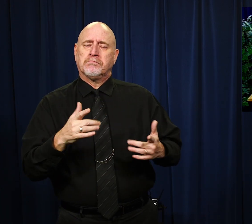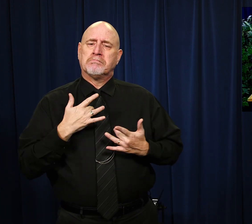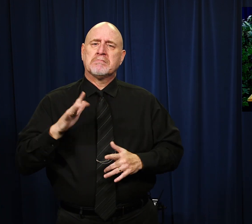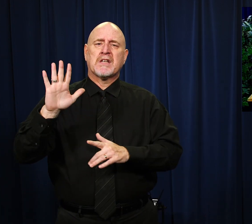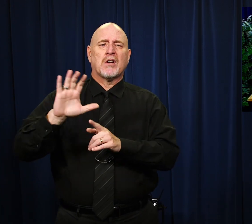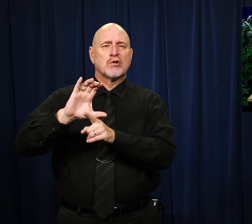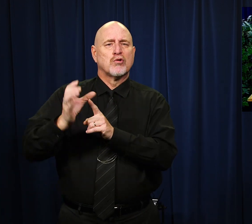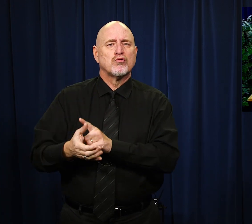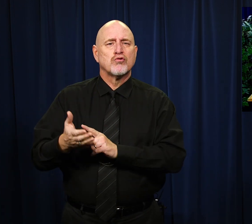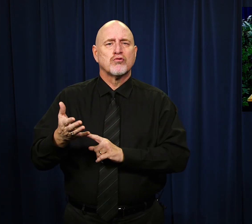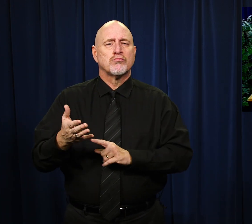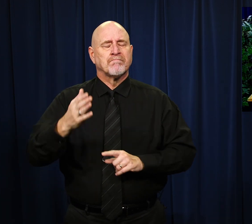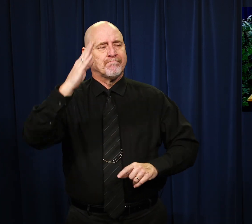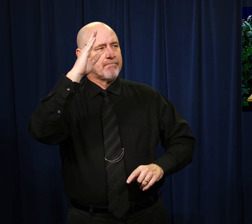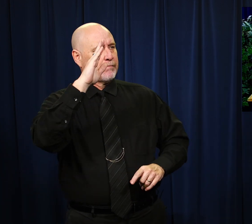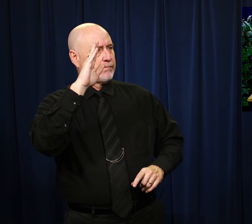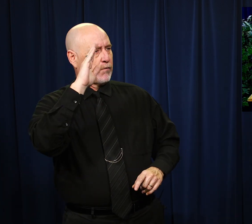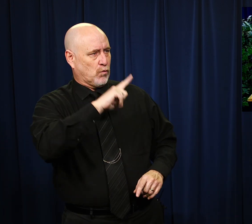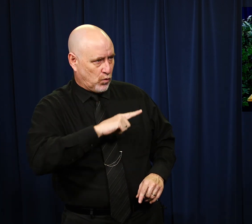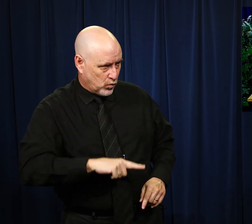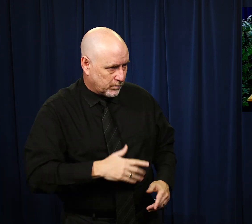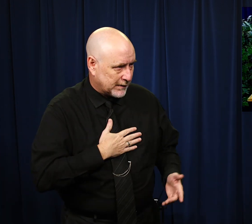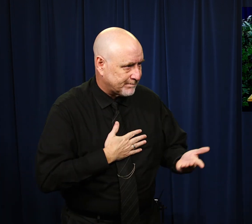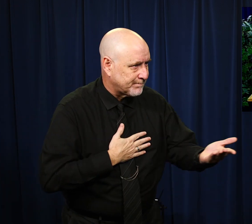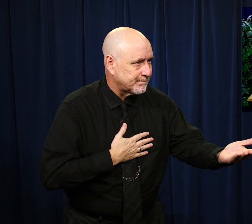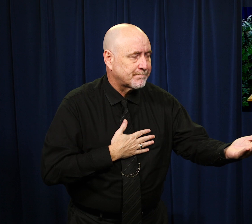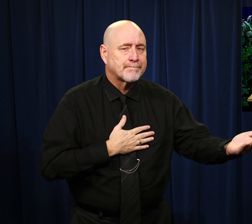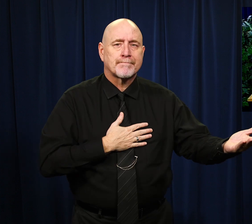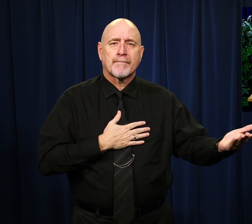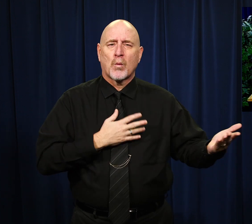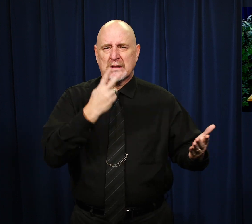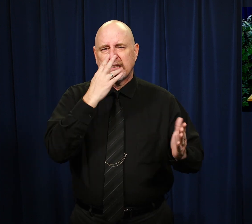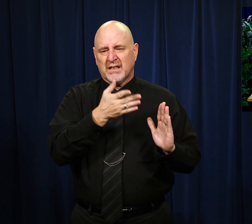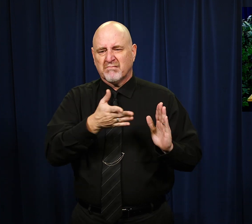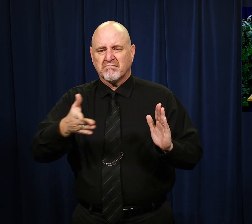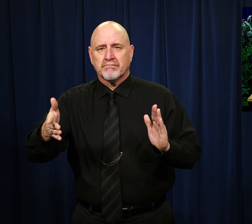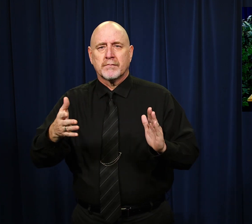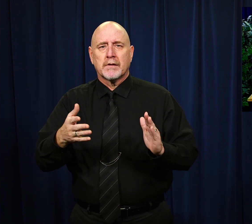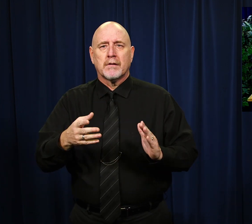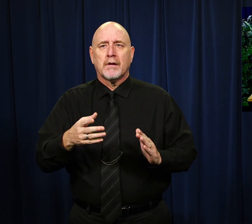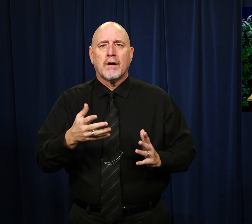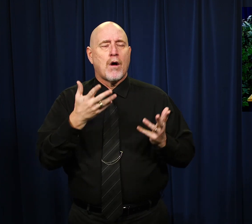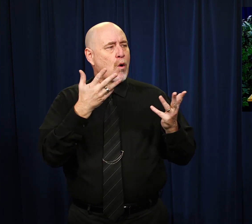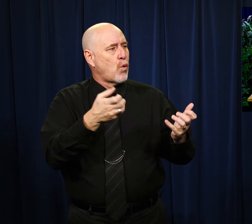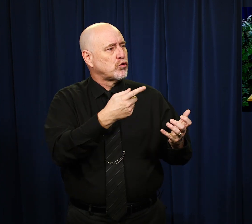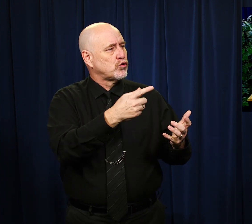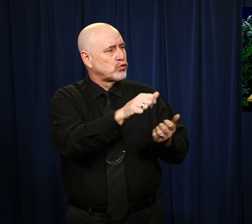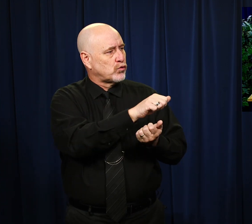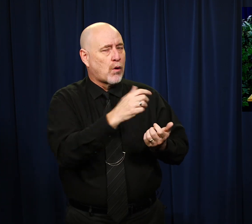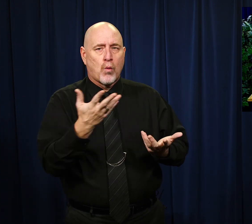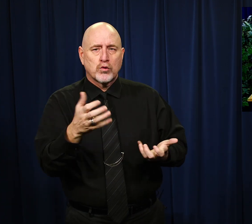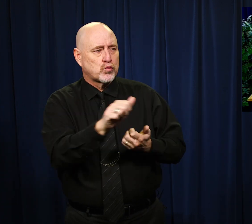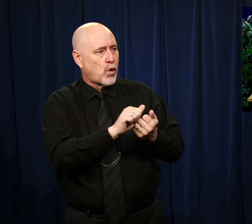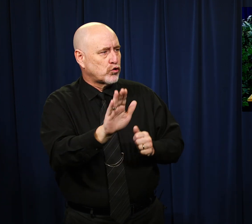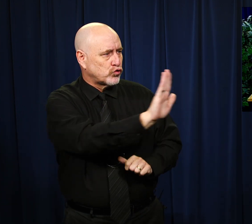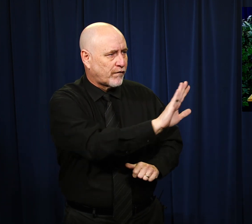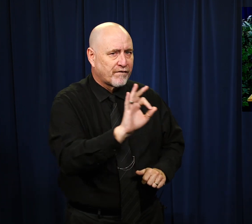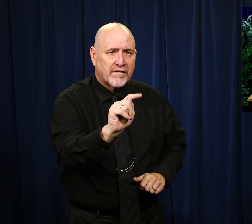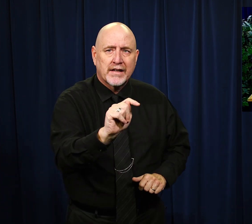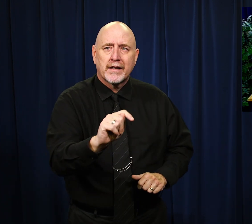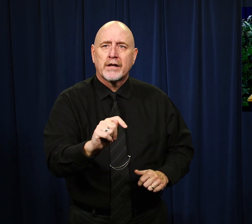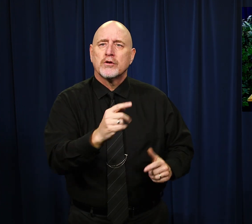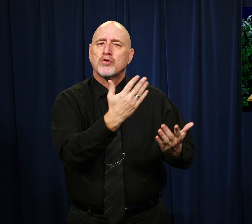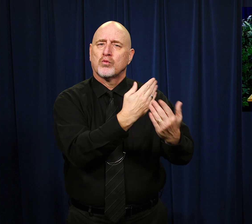use at that time, and we're going to see it more as we get on here. He tells them that he wants them to wash their feet, to